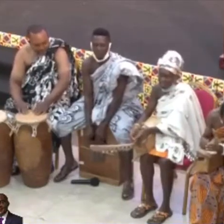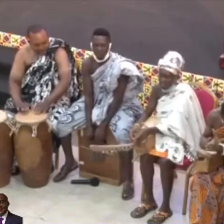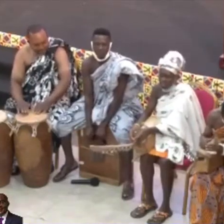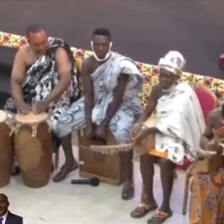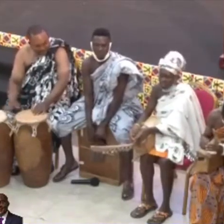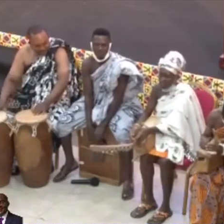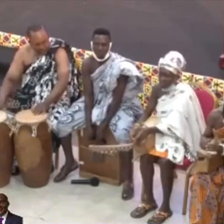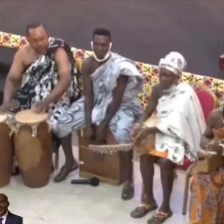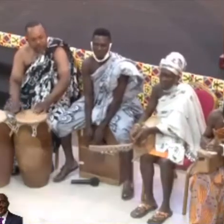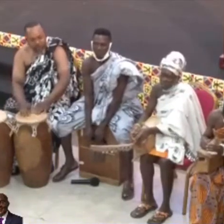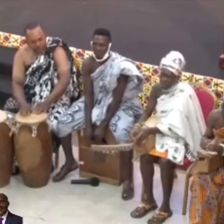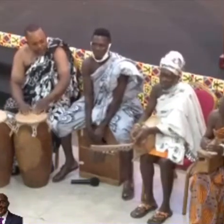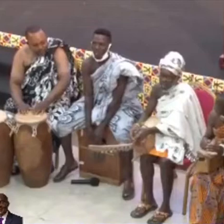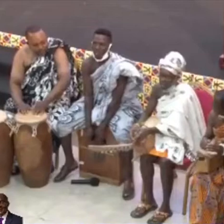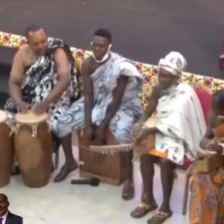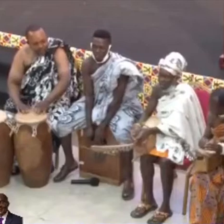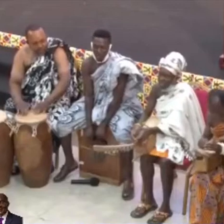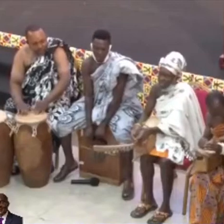Some may you.